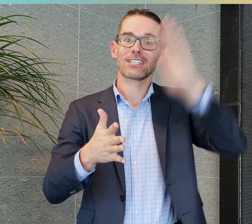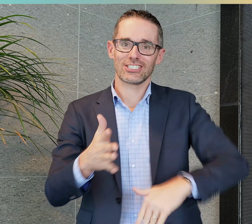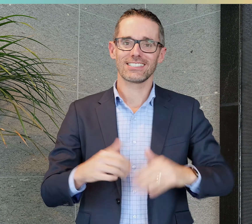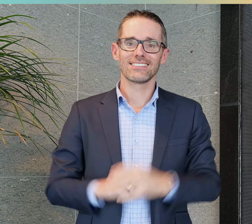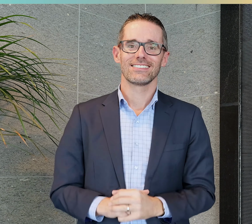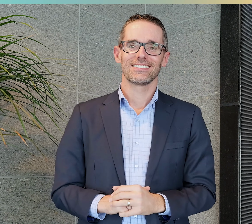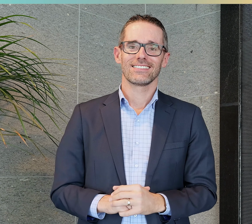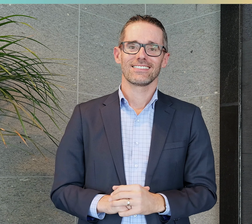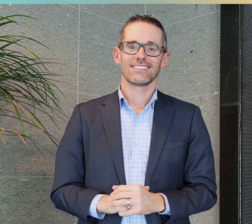Gallaudet experience.